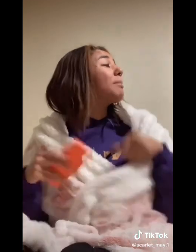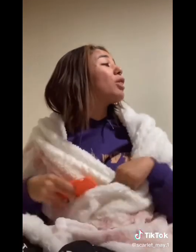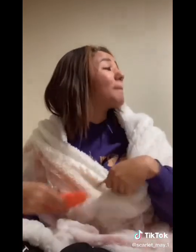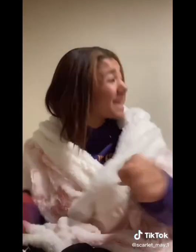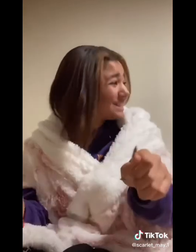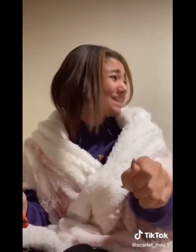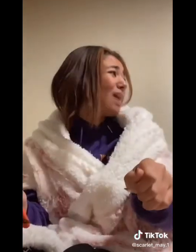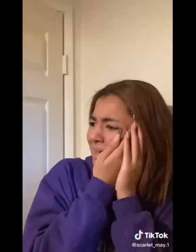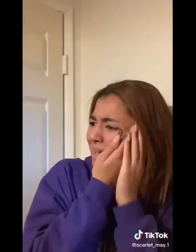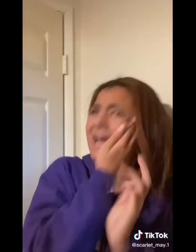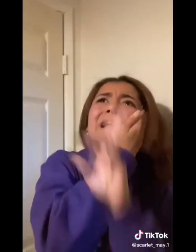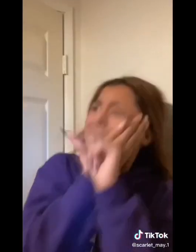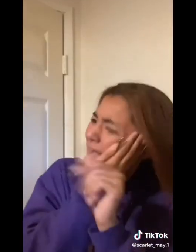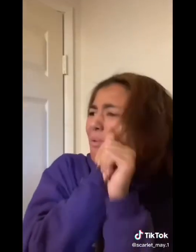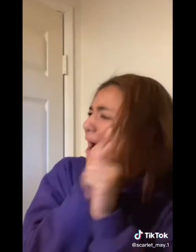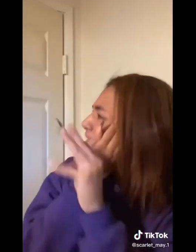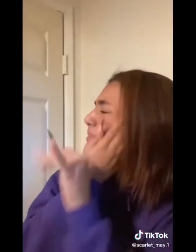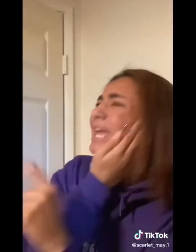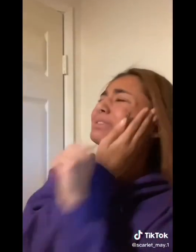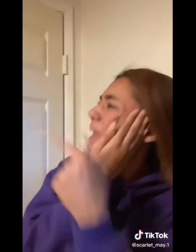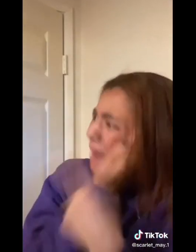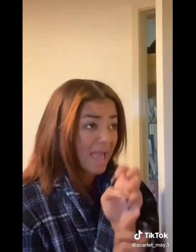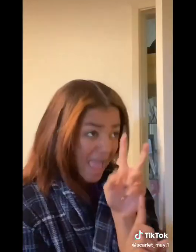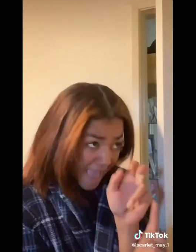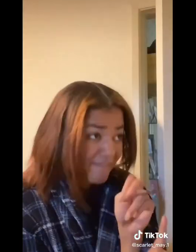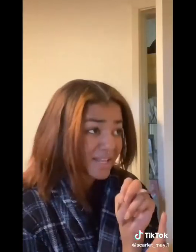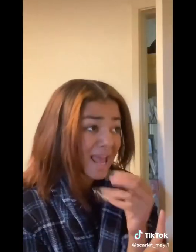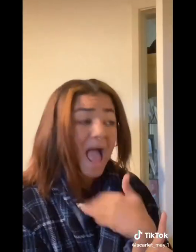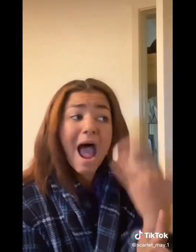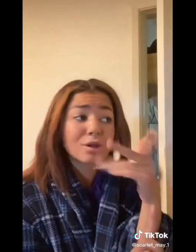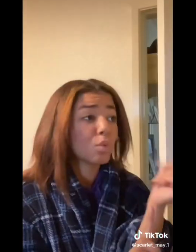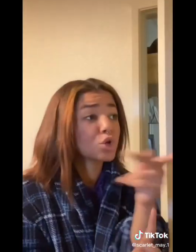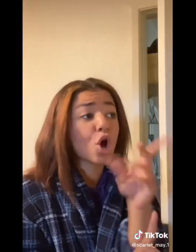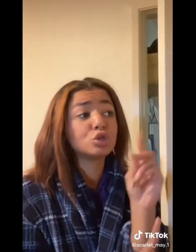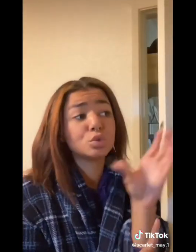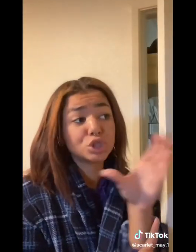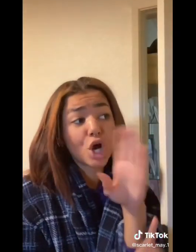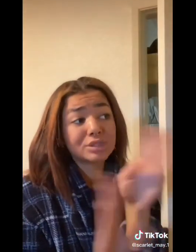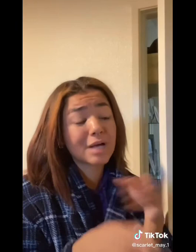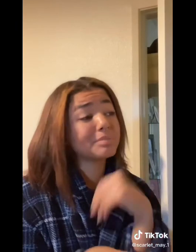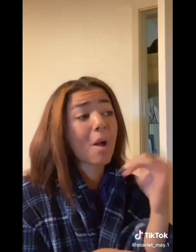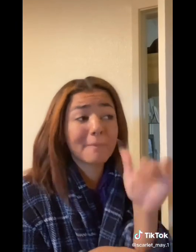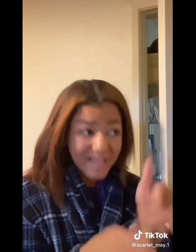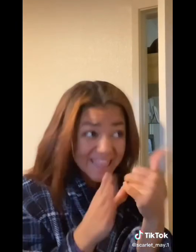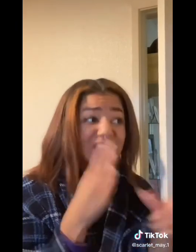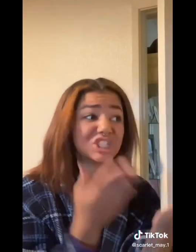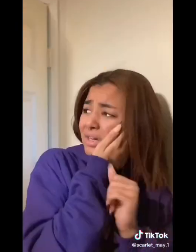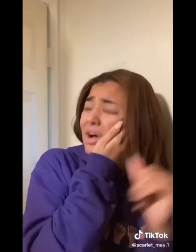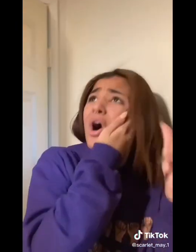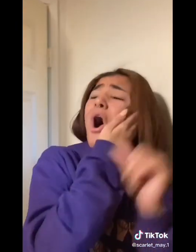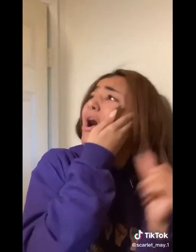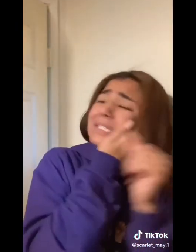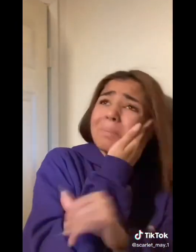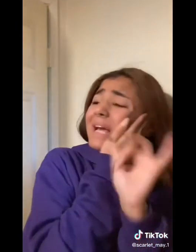pants down. No, Aunt Tamika, that's not what happened. Evan, I don't know what y'all do at y'all's house, but I don't play that shit here. Aunt Tamika, that's not